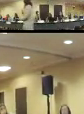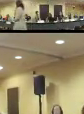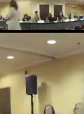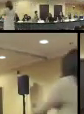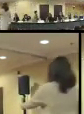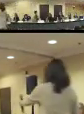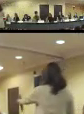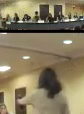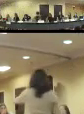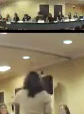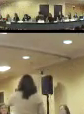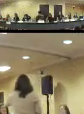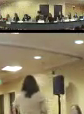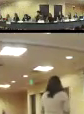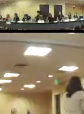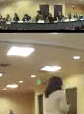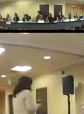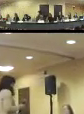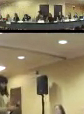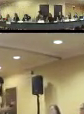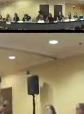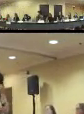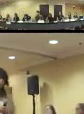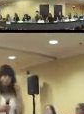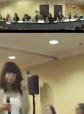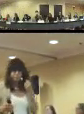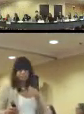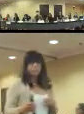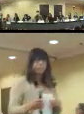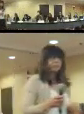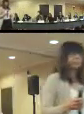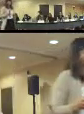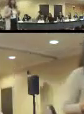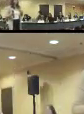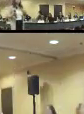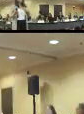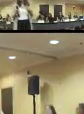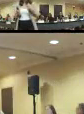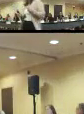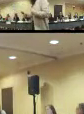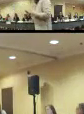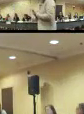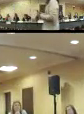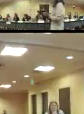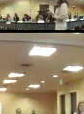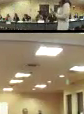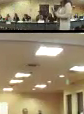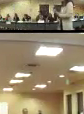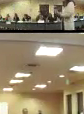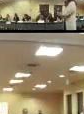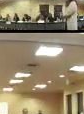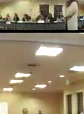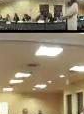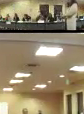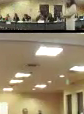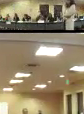Hey, well, let me start by saying, yes, you got a big round of applause here, and thank you